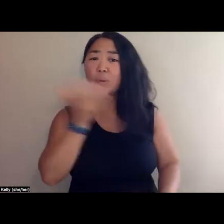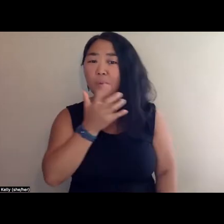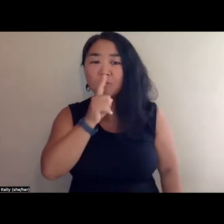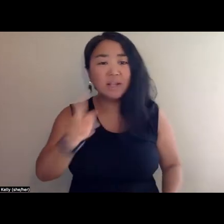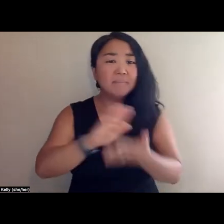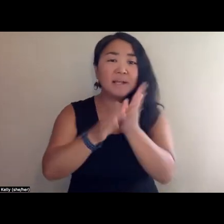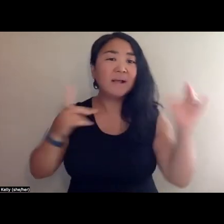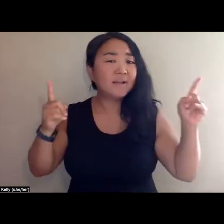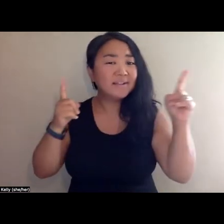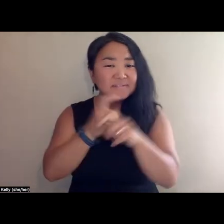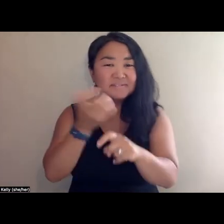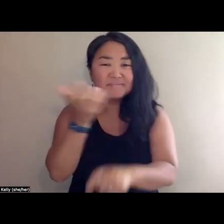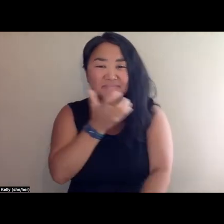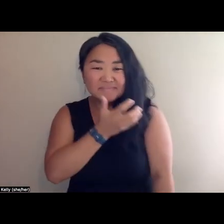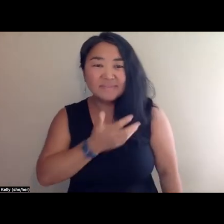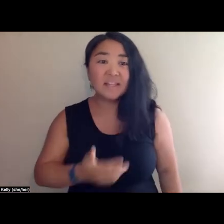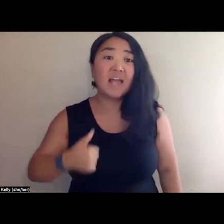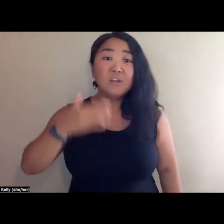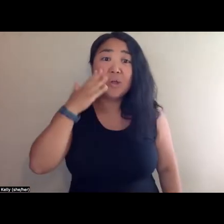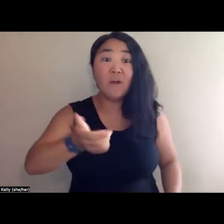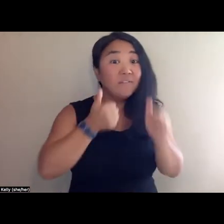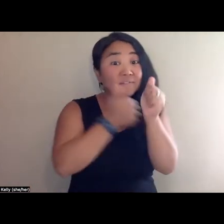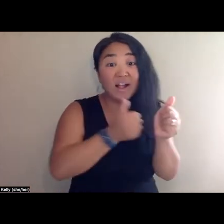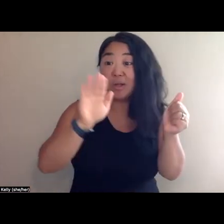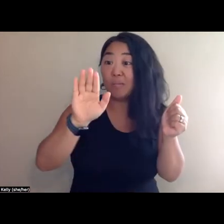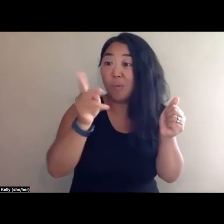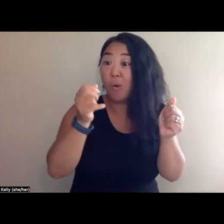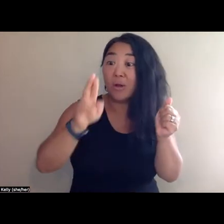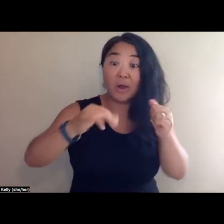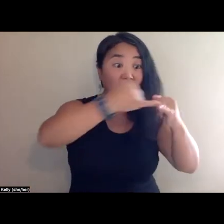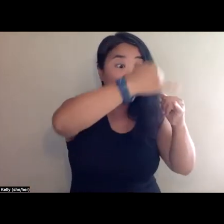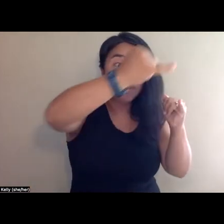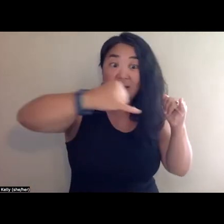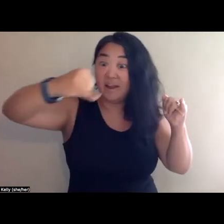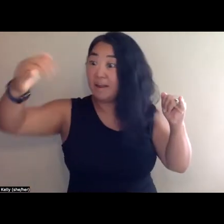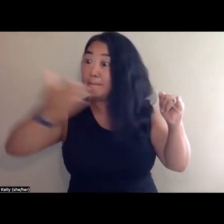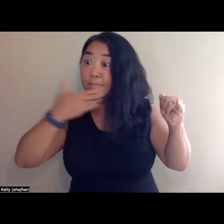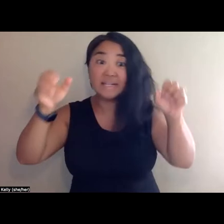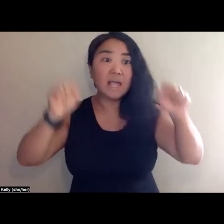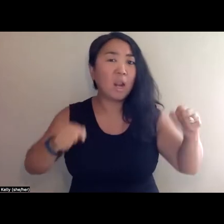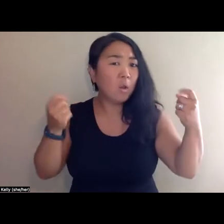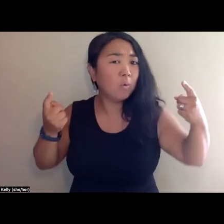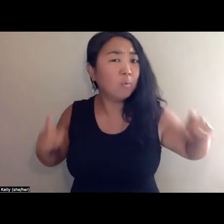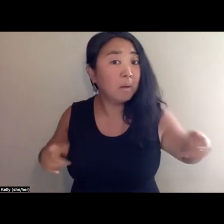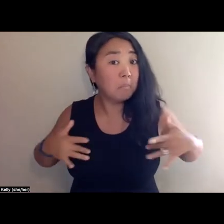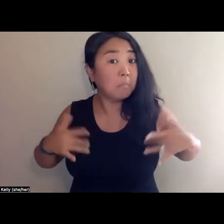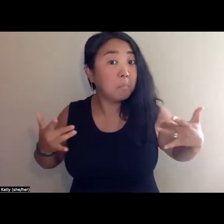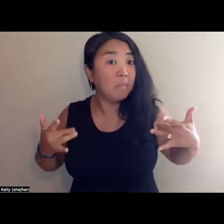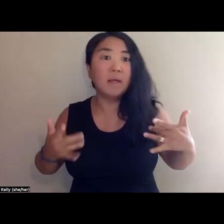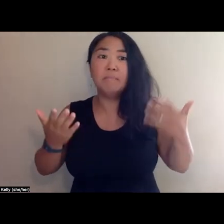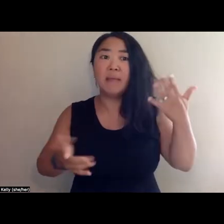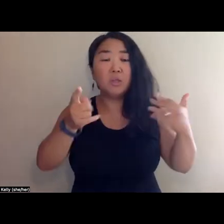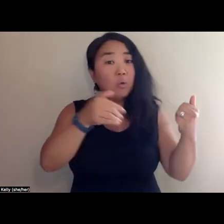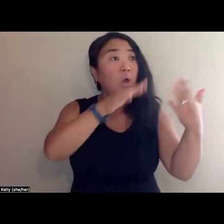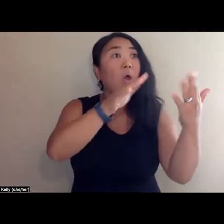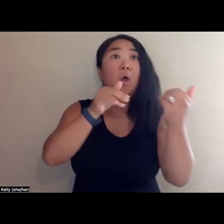through this very simple container of follow the border as best you can and walk around the city. What happens? You encounter all the things that we might push to the margins of our